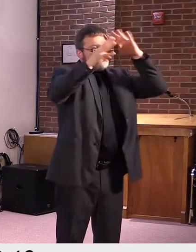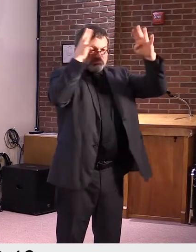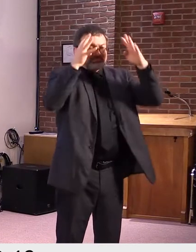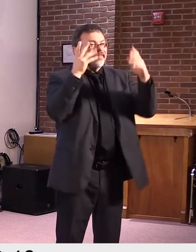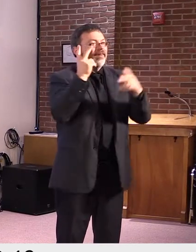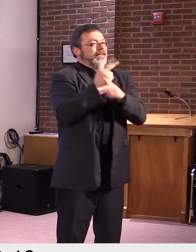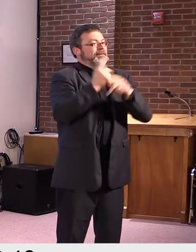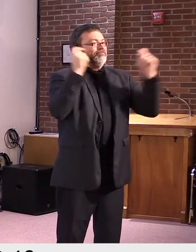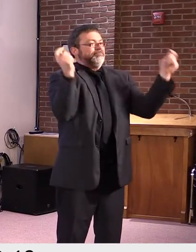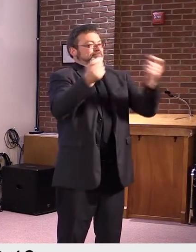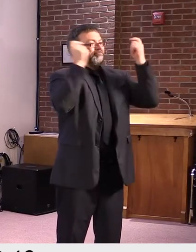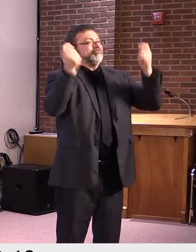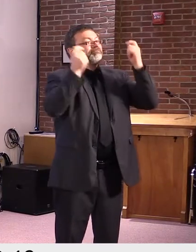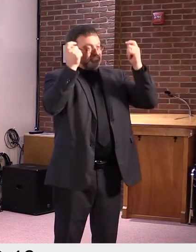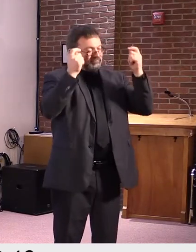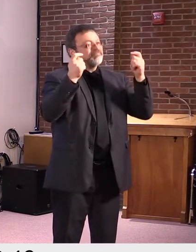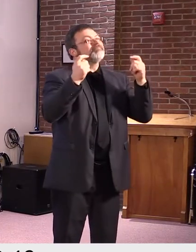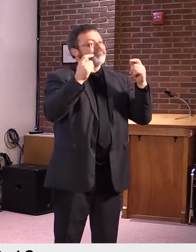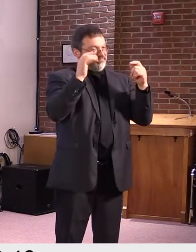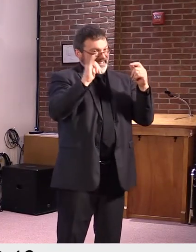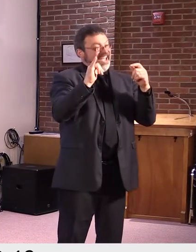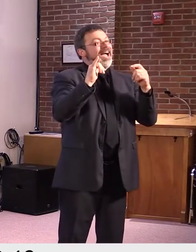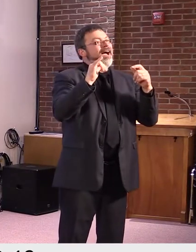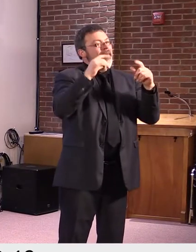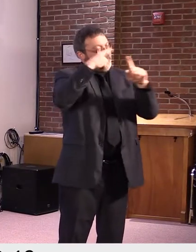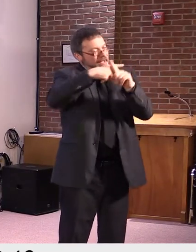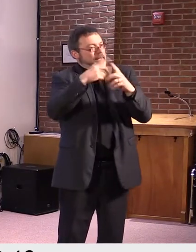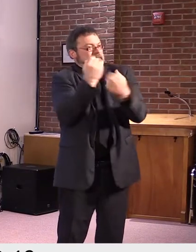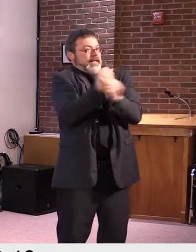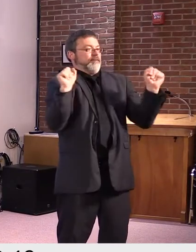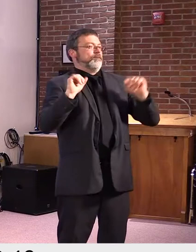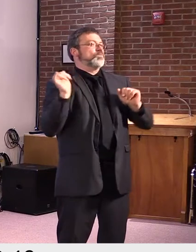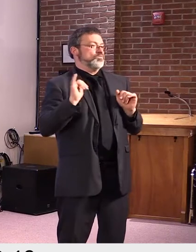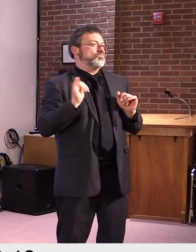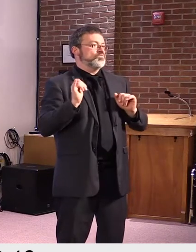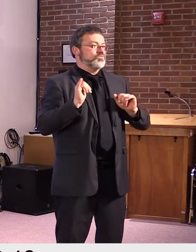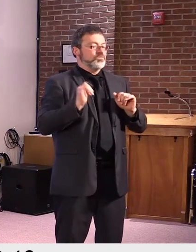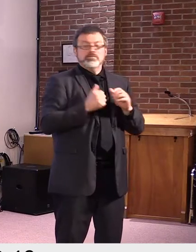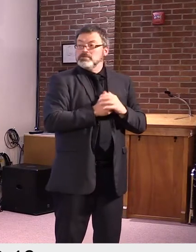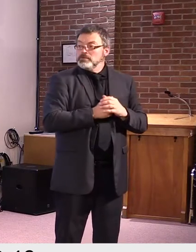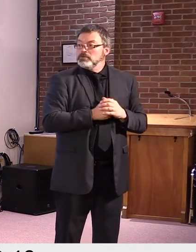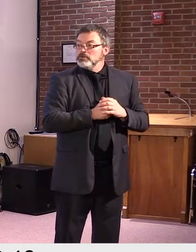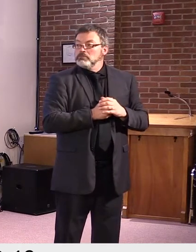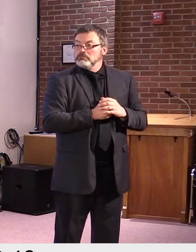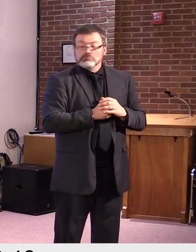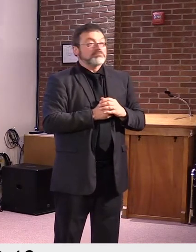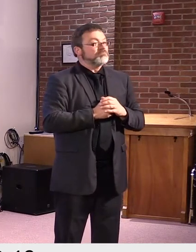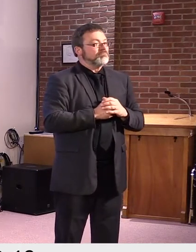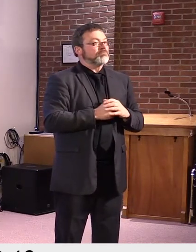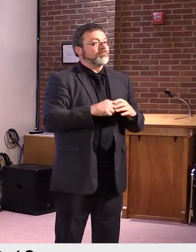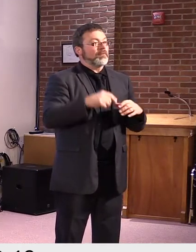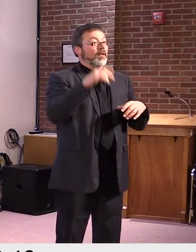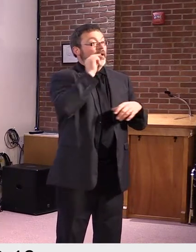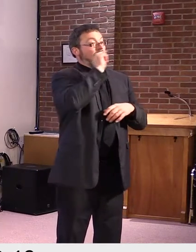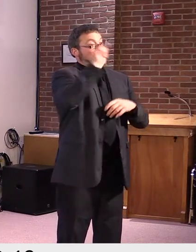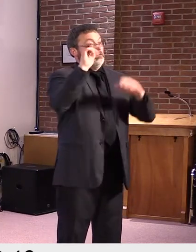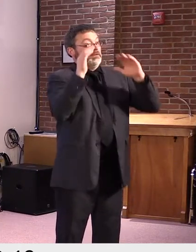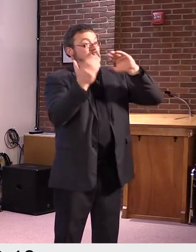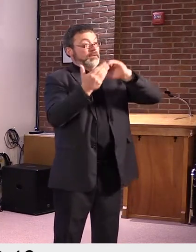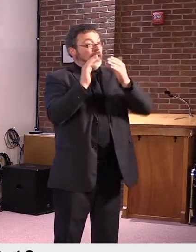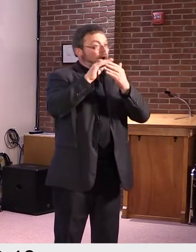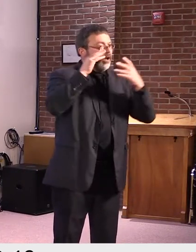give Vermonters a way to responsibly celebrate their summer traditions. Many towns have worked with vendors,